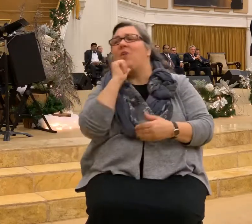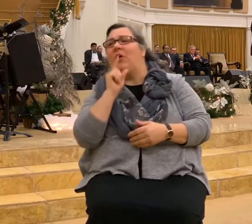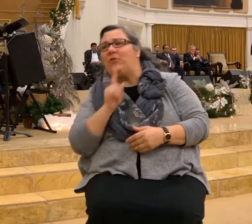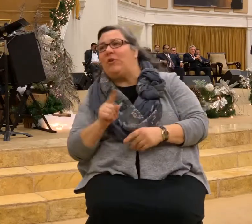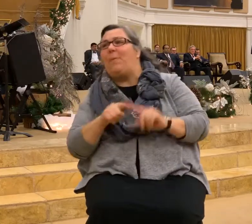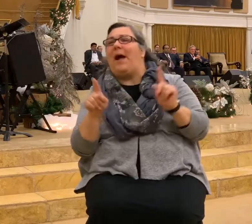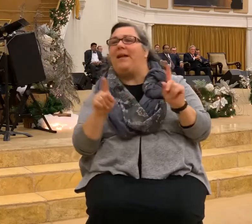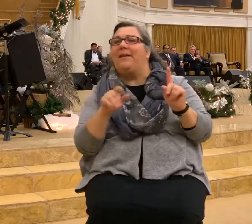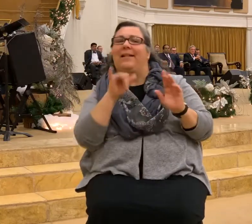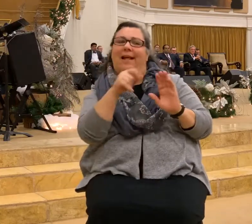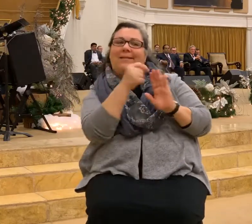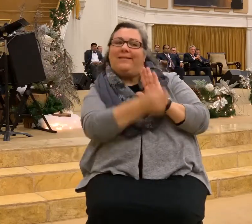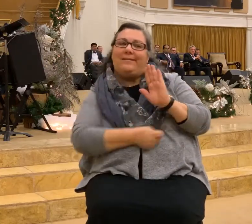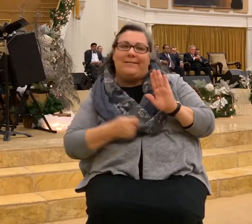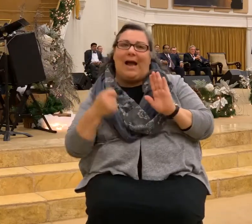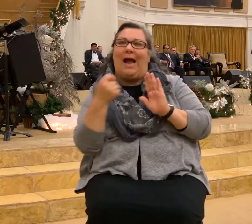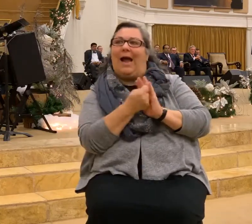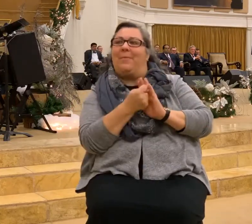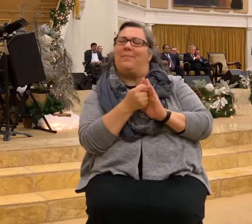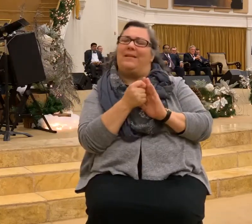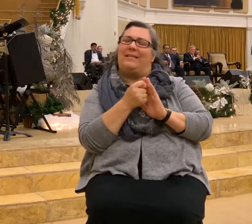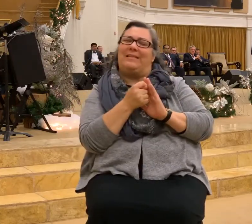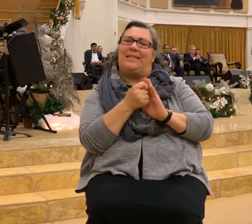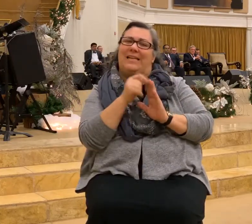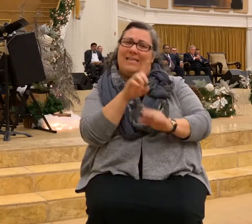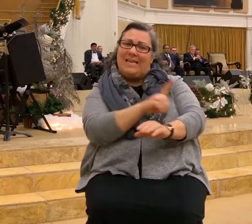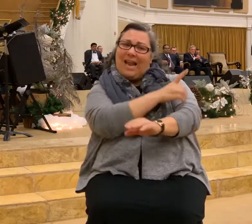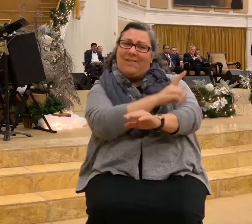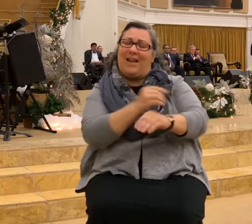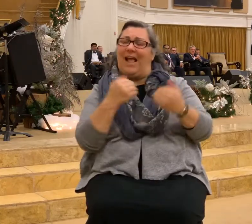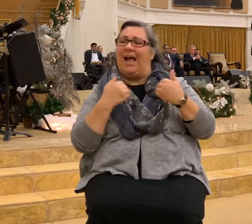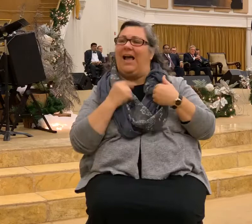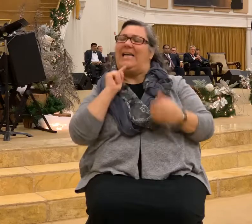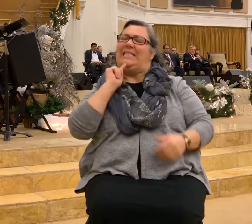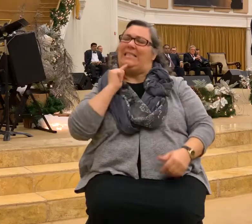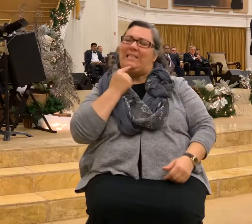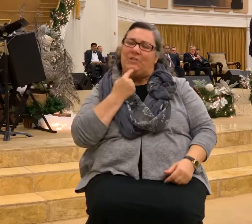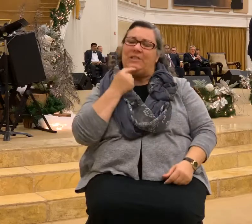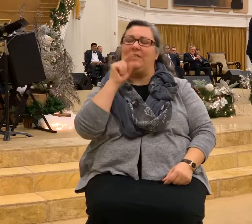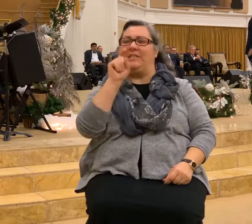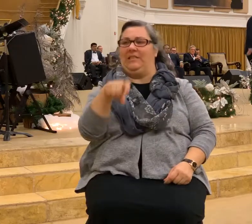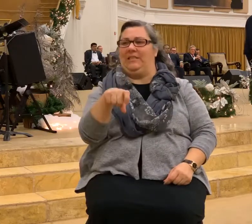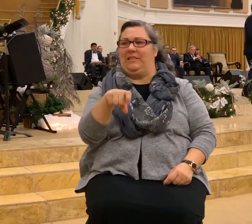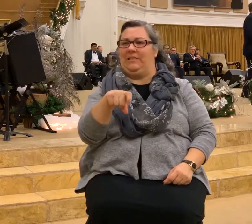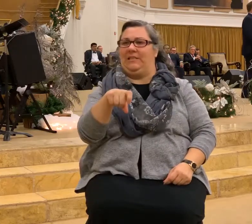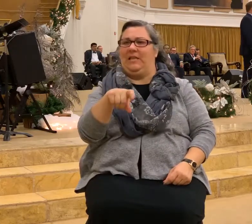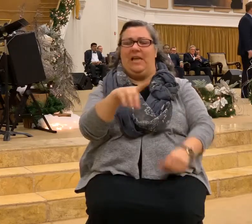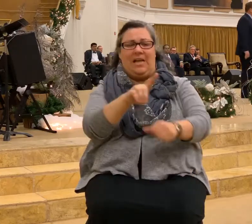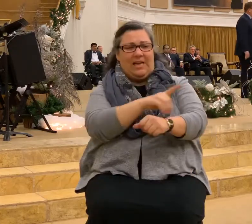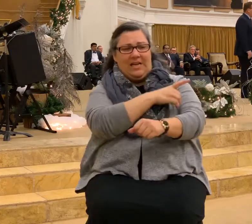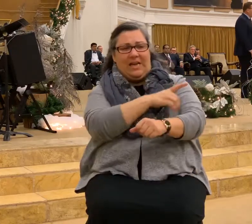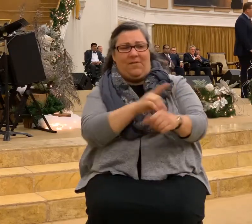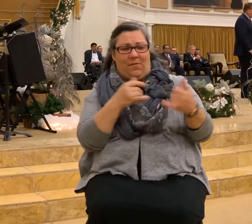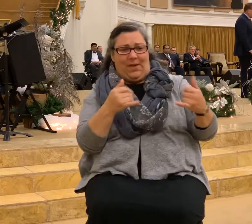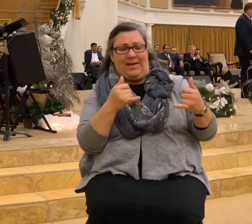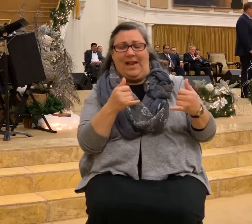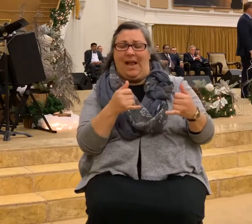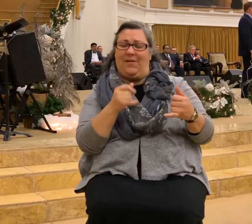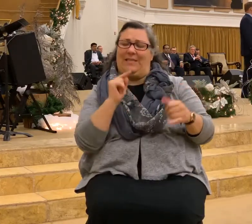this is a time of serious need in his life, a And David is at a point